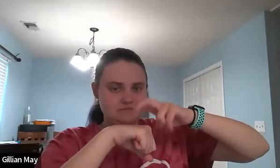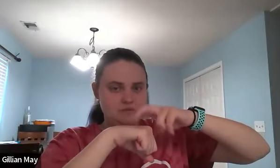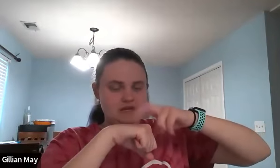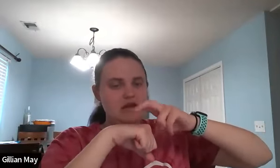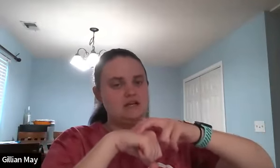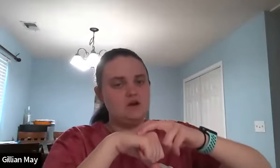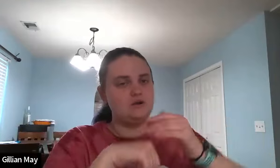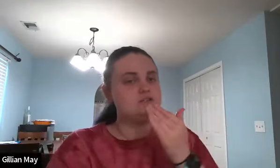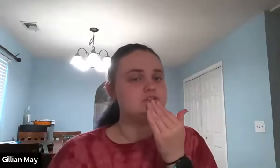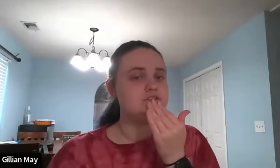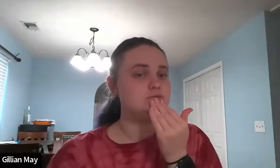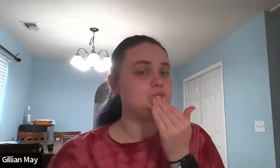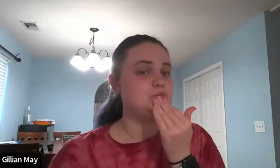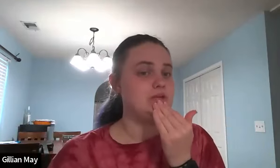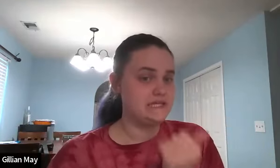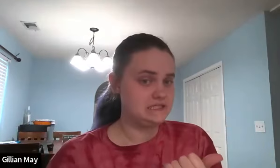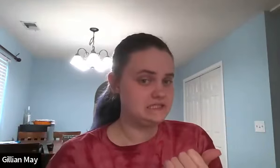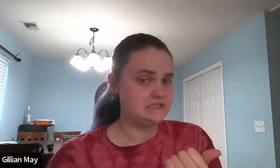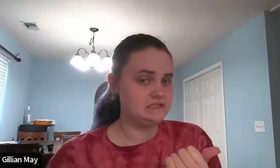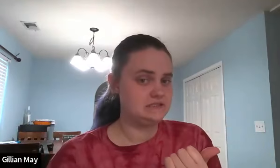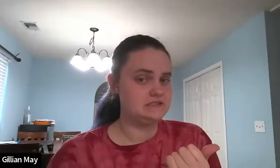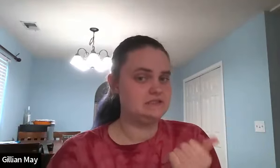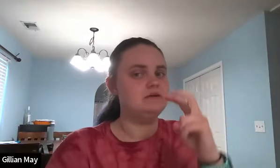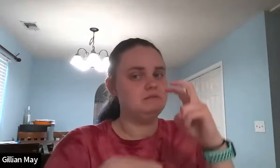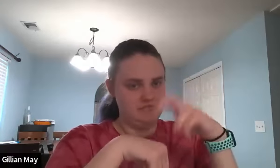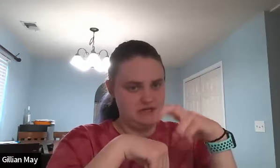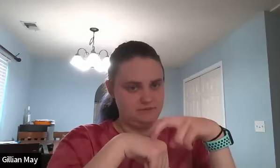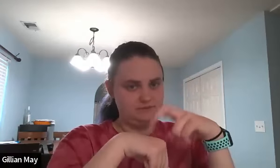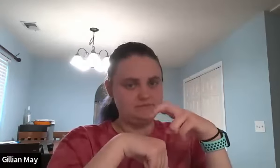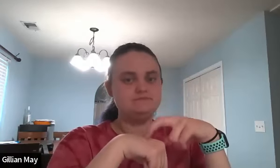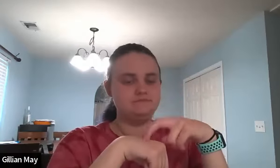And we had added our sweet potato.